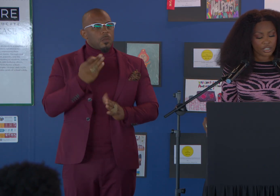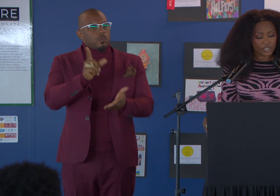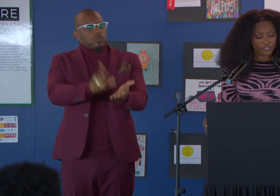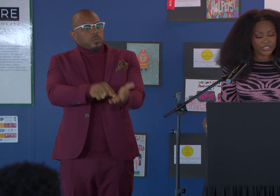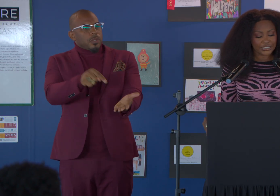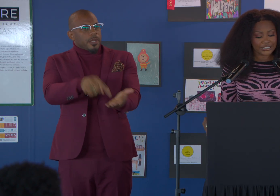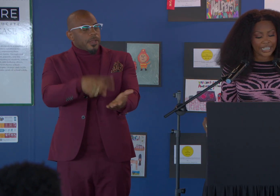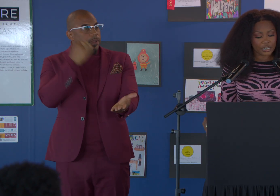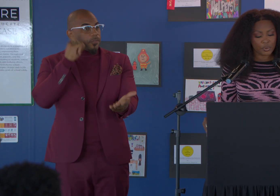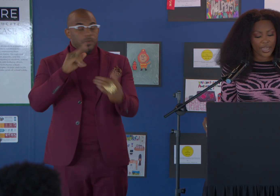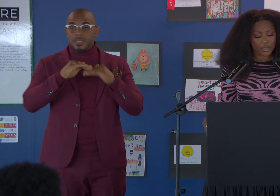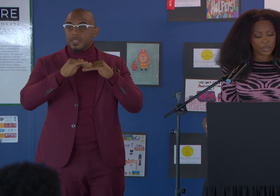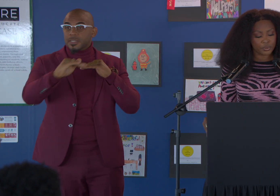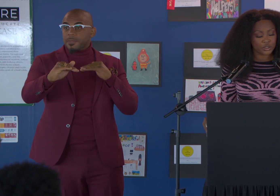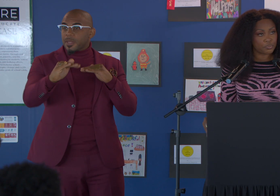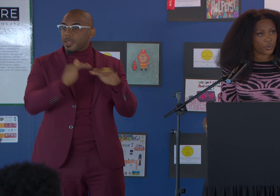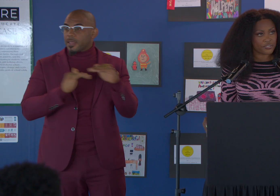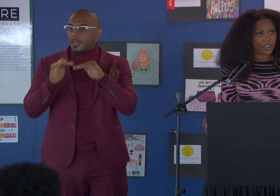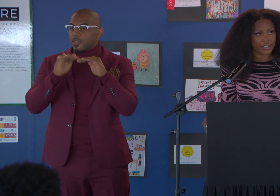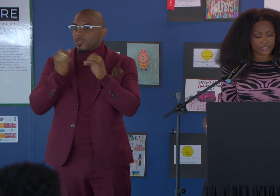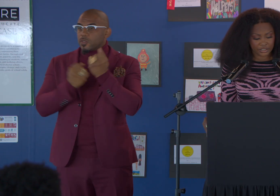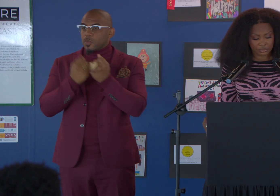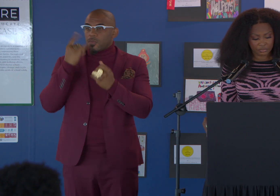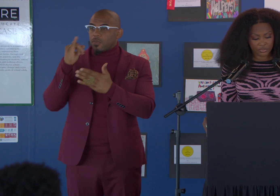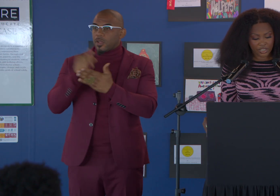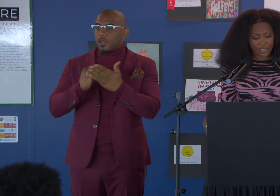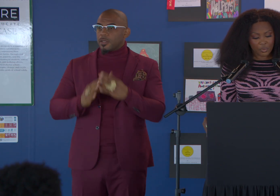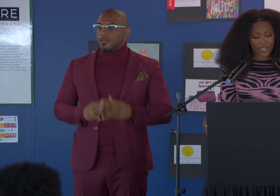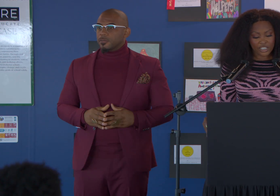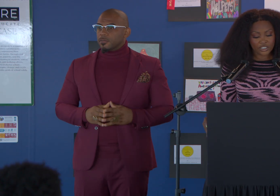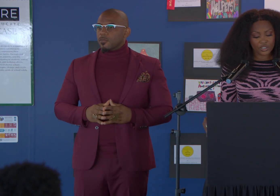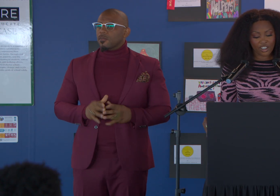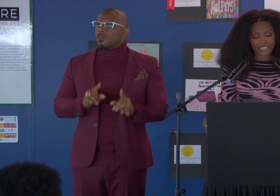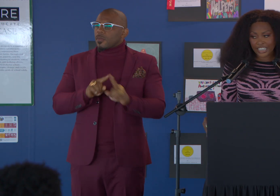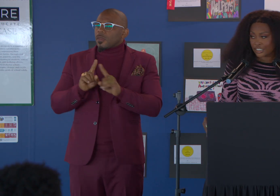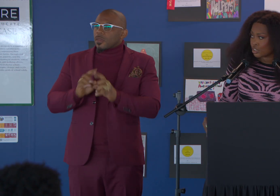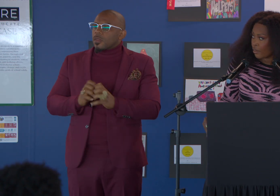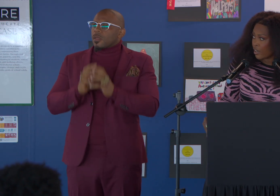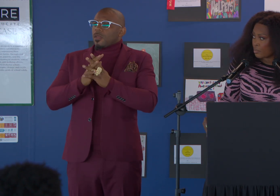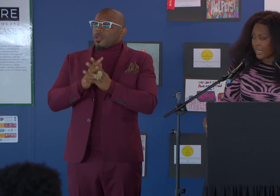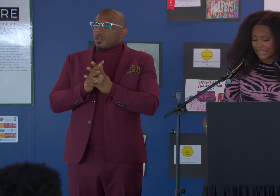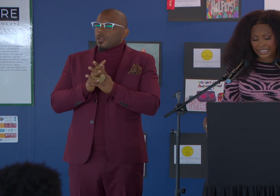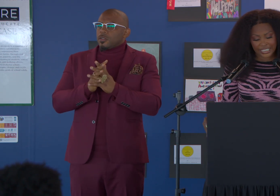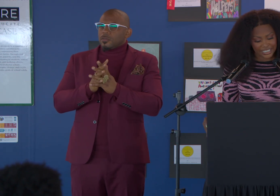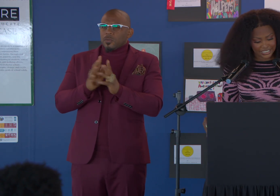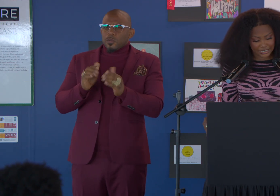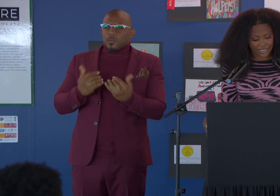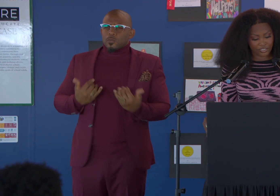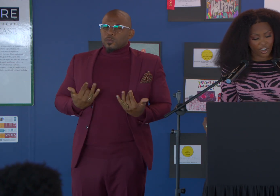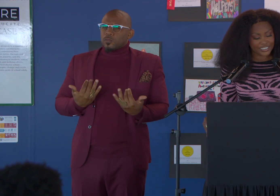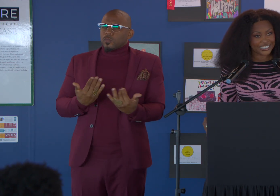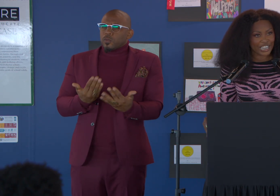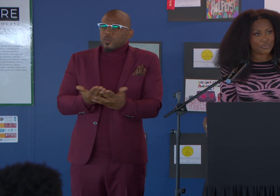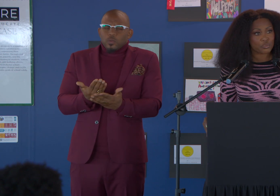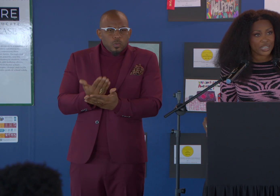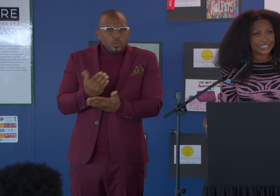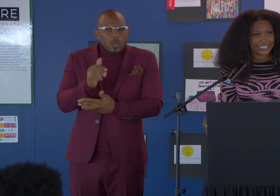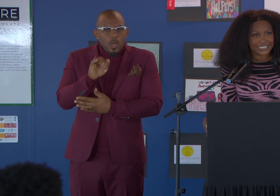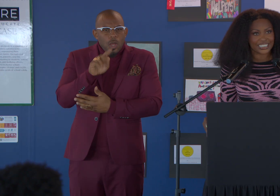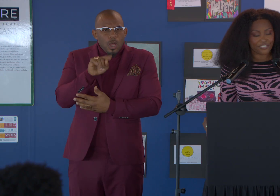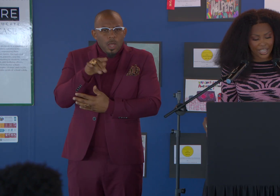blueprint for sustainable, equitable support of the arts. We also launched a trailblazing initiative,